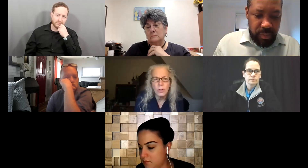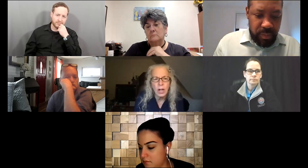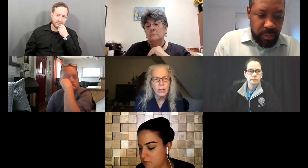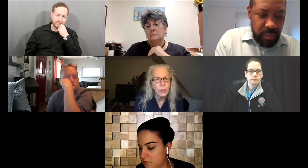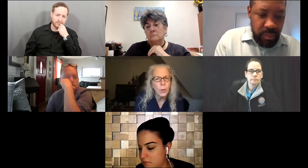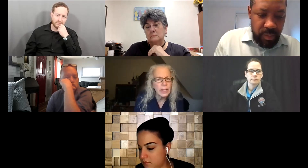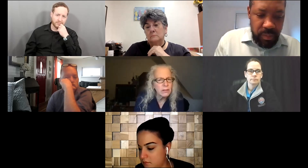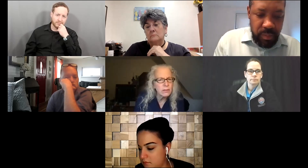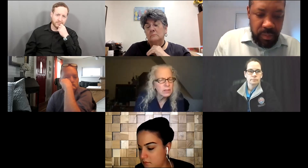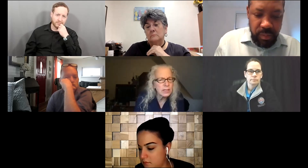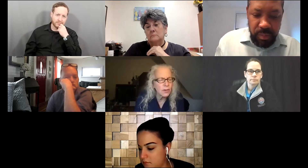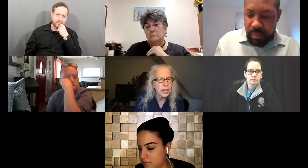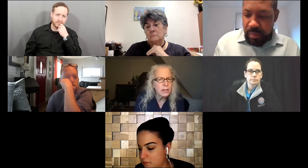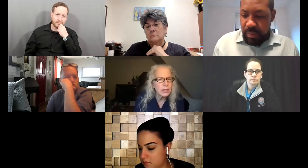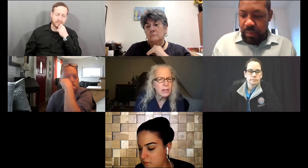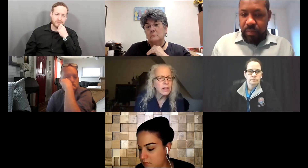out,